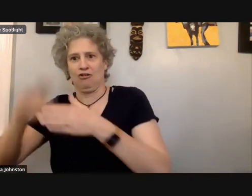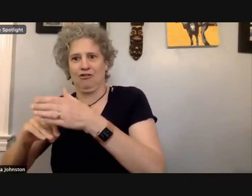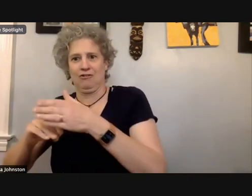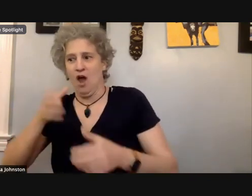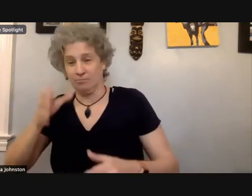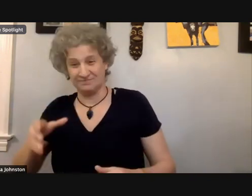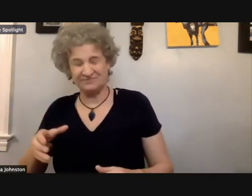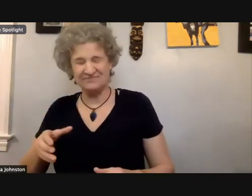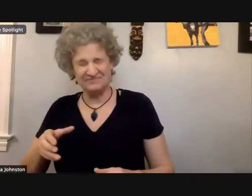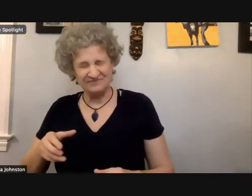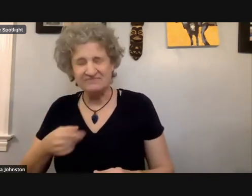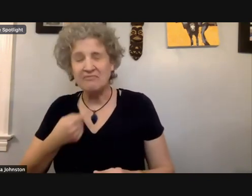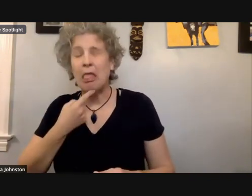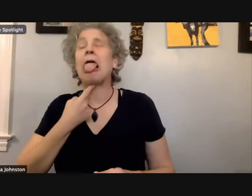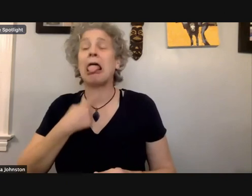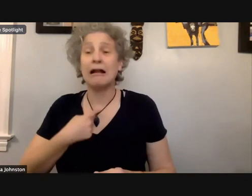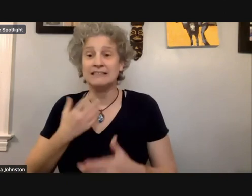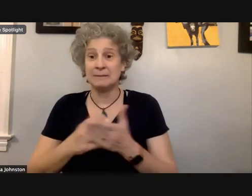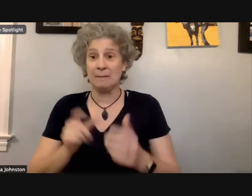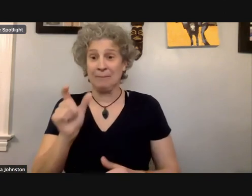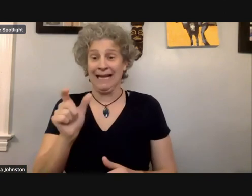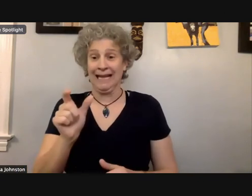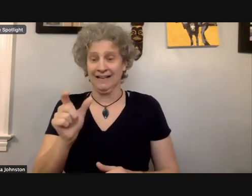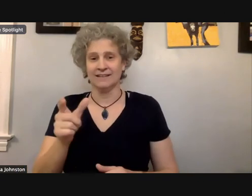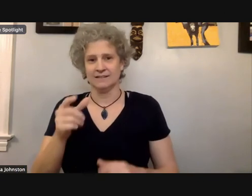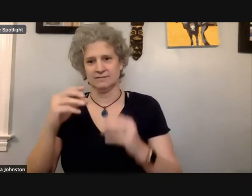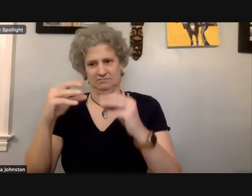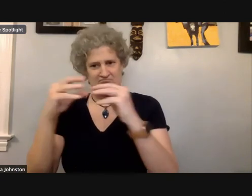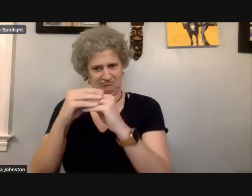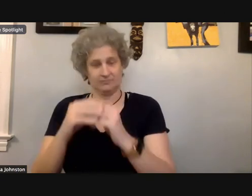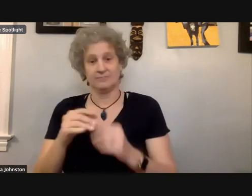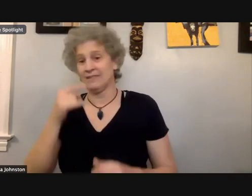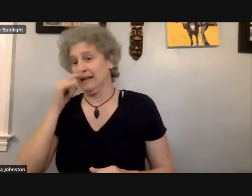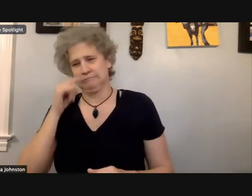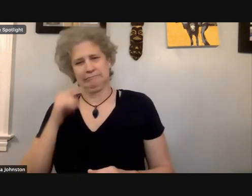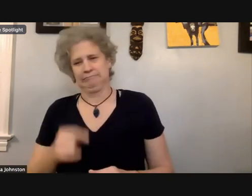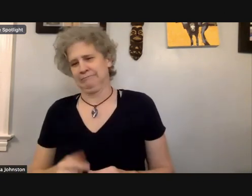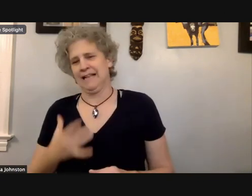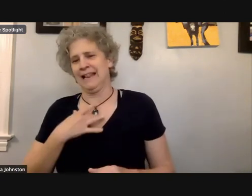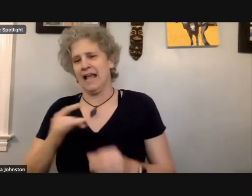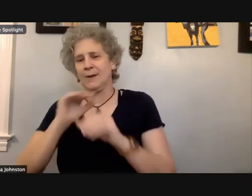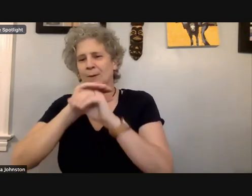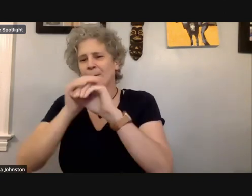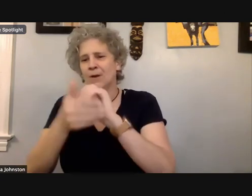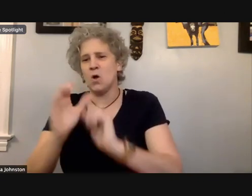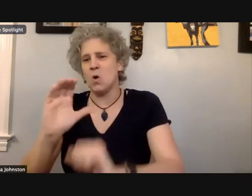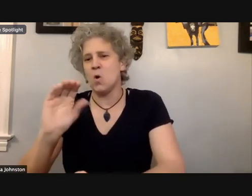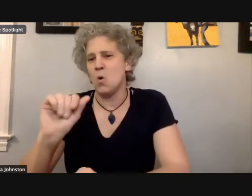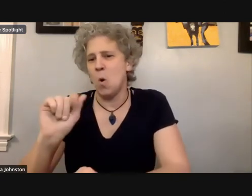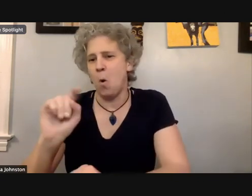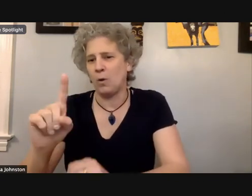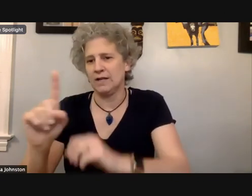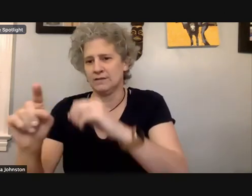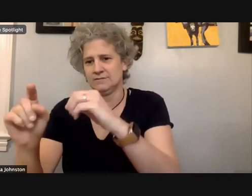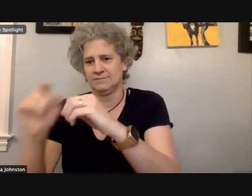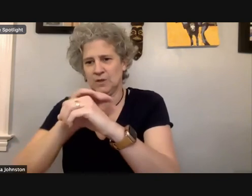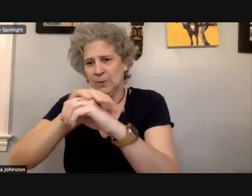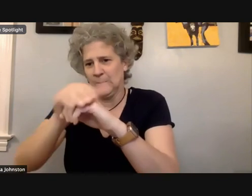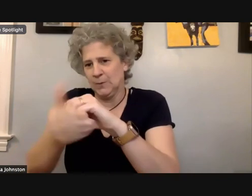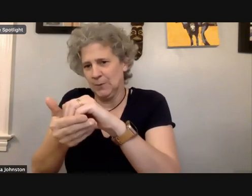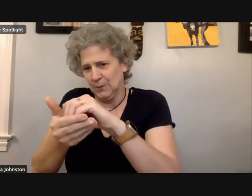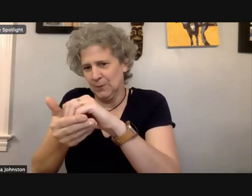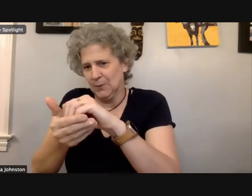break it open, it makes a mess. You typically have to take it with a lot of water to get it down. Some are bigger than others. Kids are not big fans. They